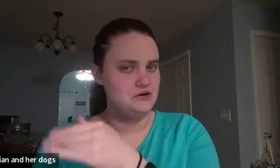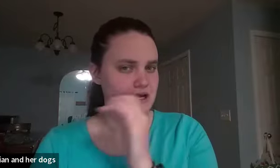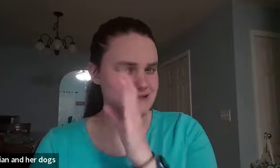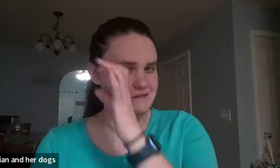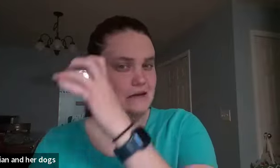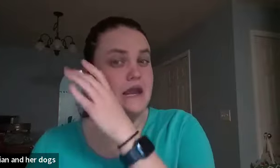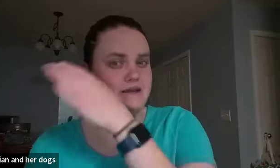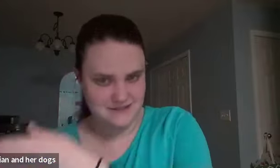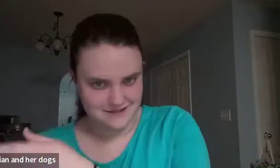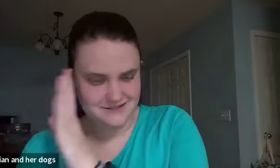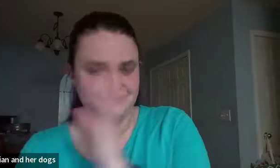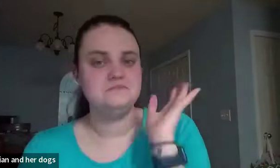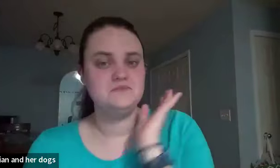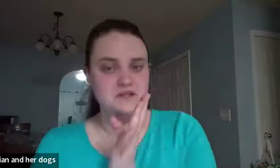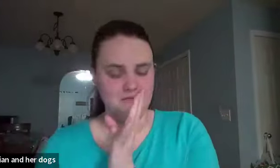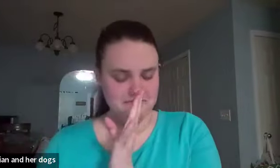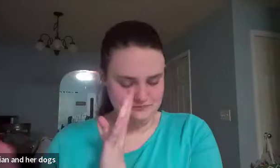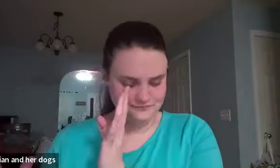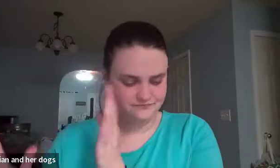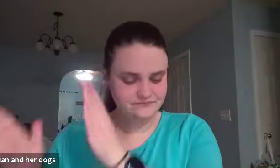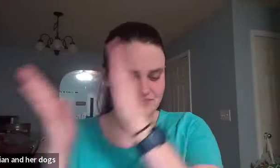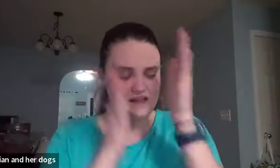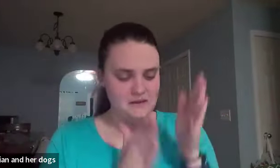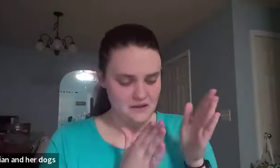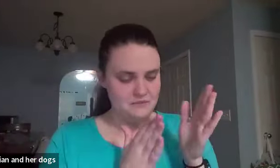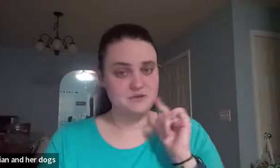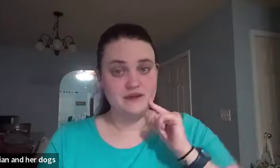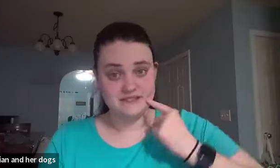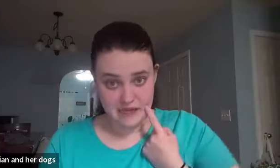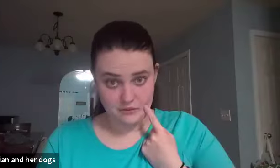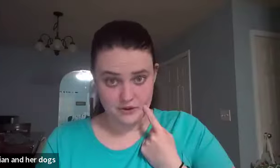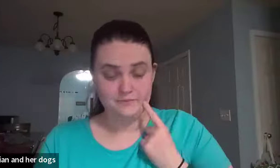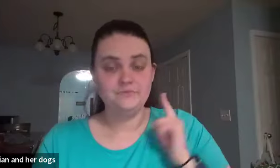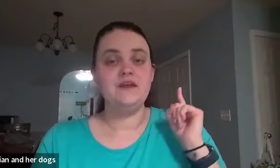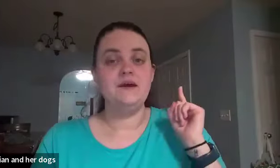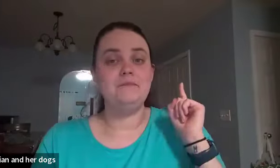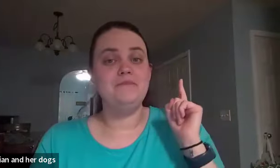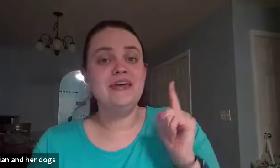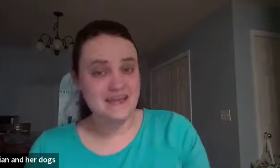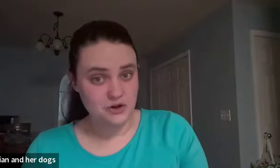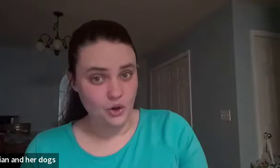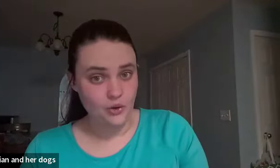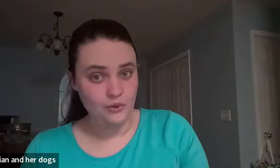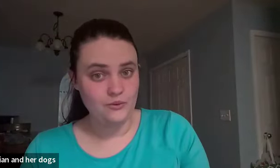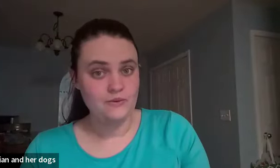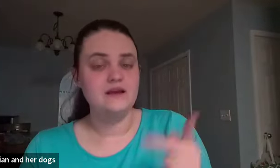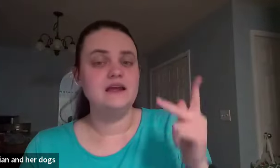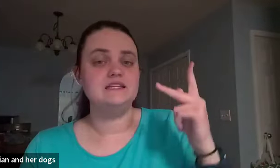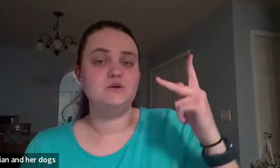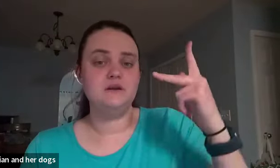is our next. So we have sour. Pickle is going